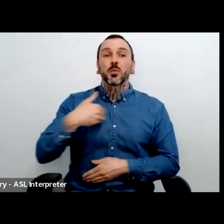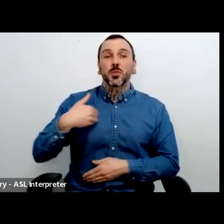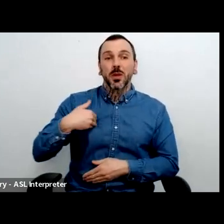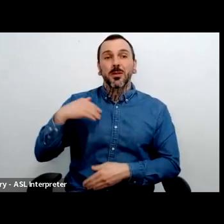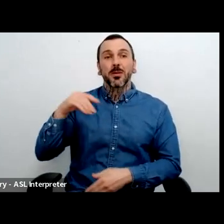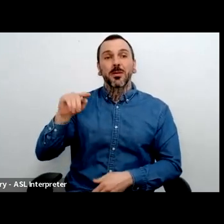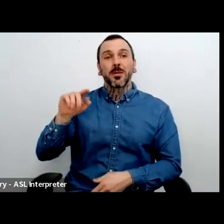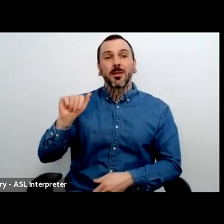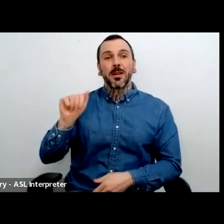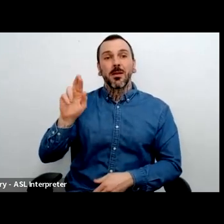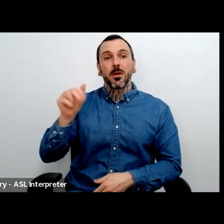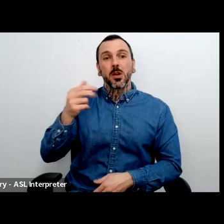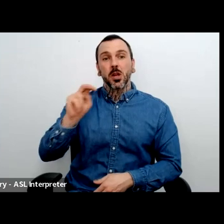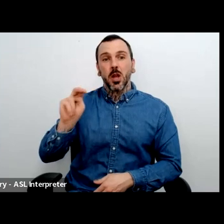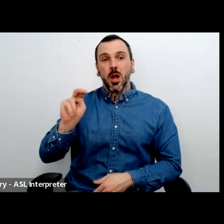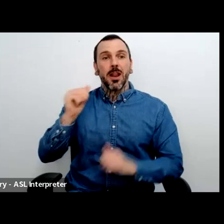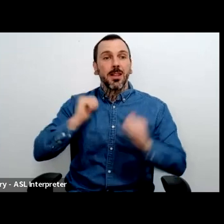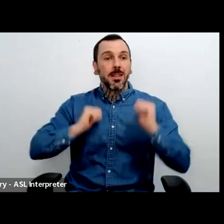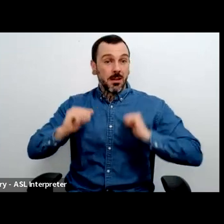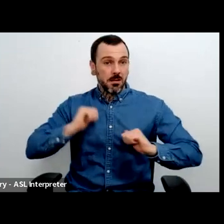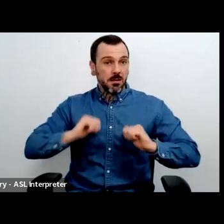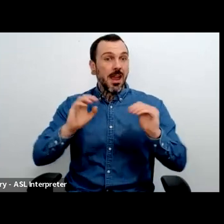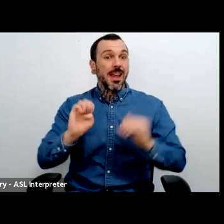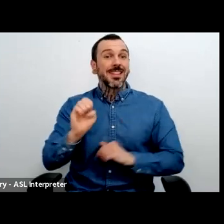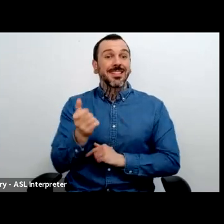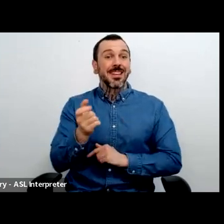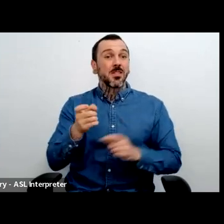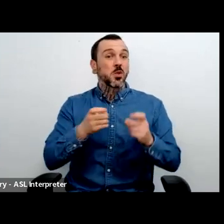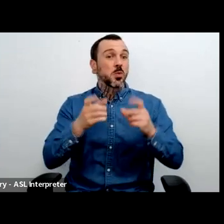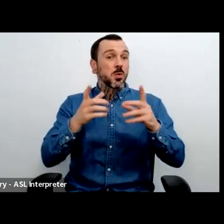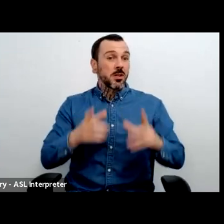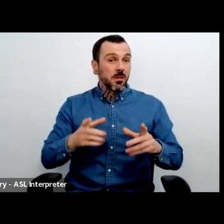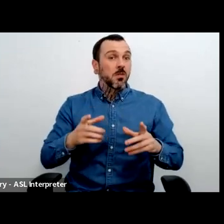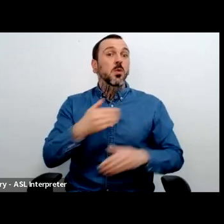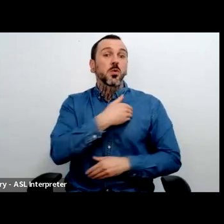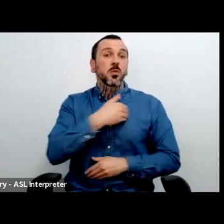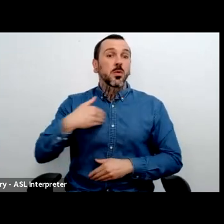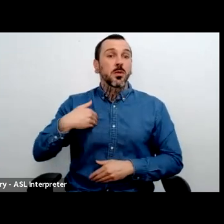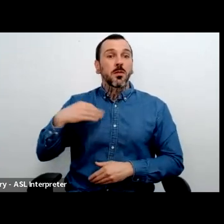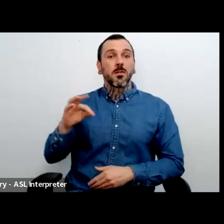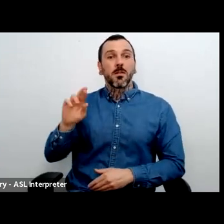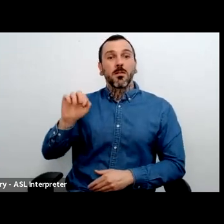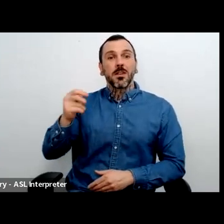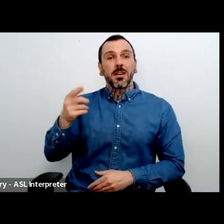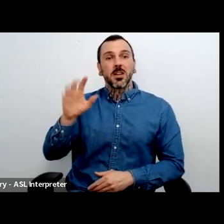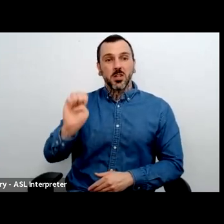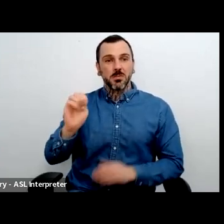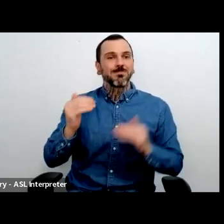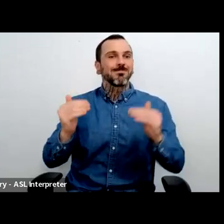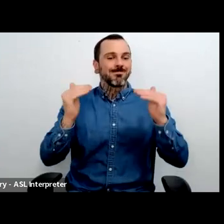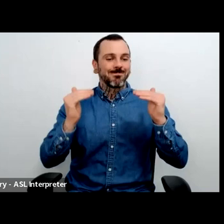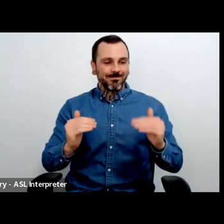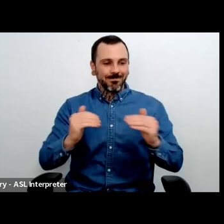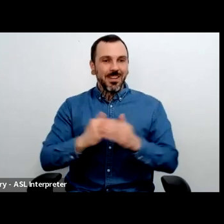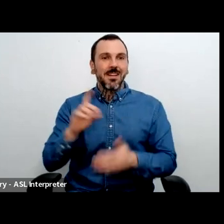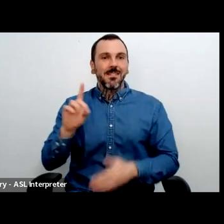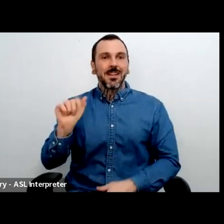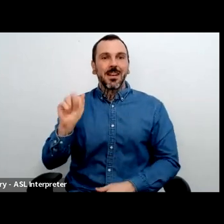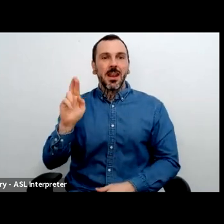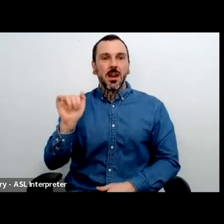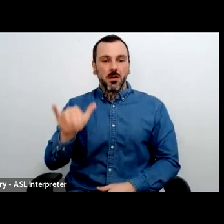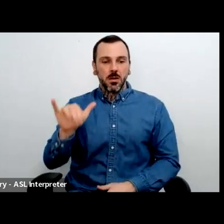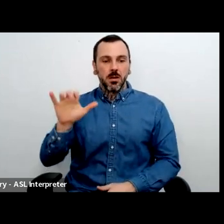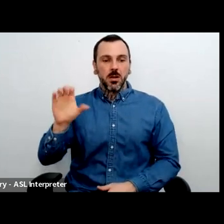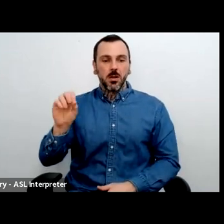executive director of the Toronto Fringe. Next up is Daryl Cloran. Daryl is the artistic director